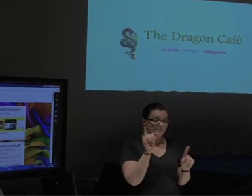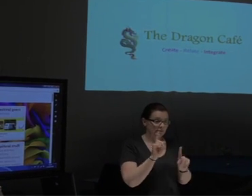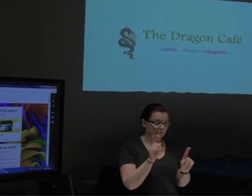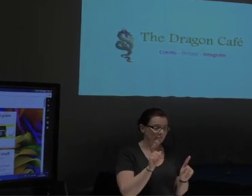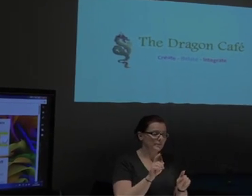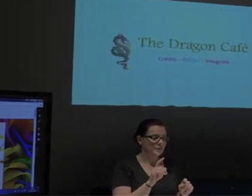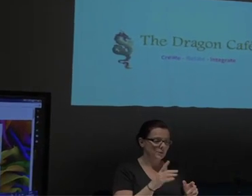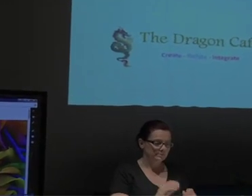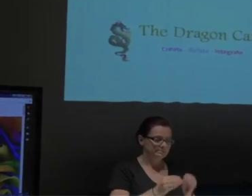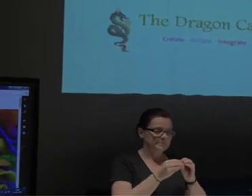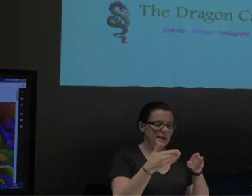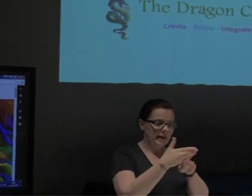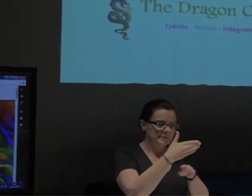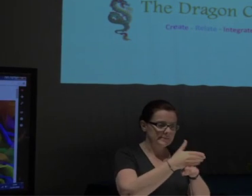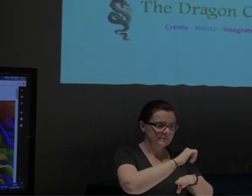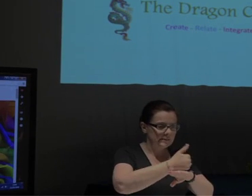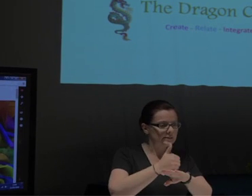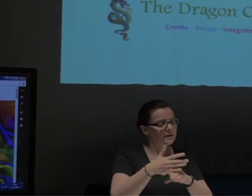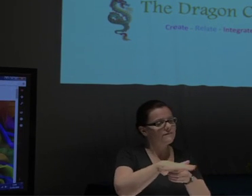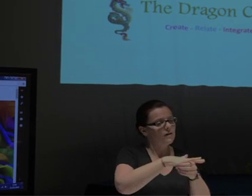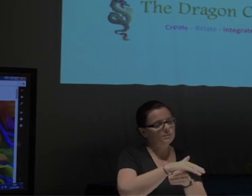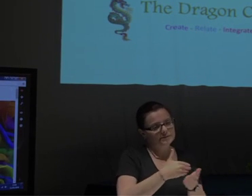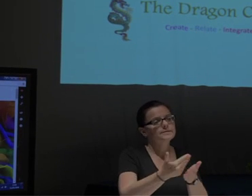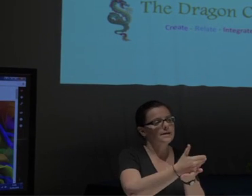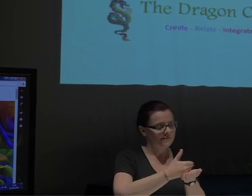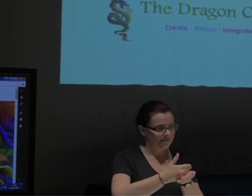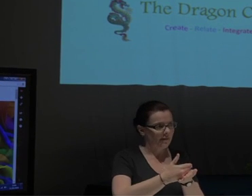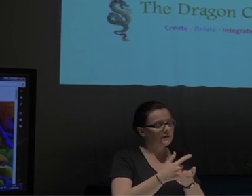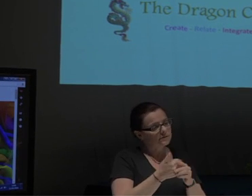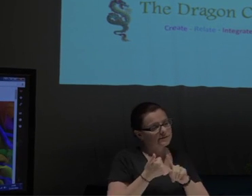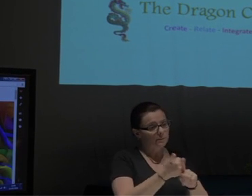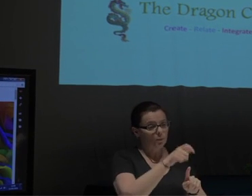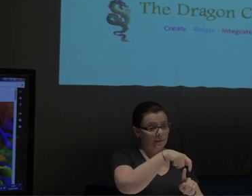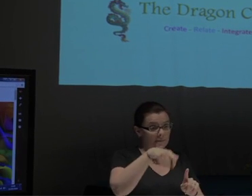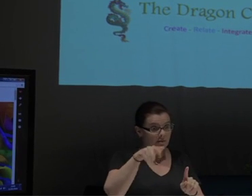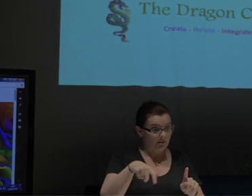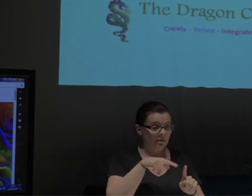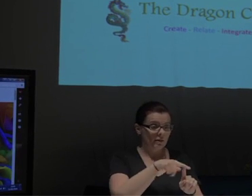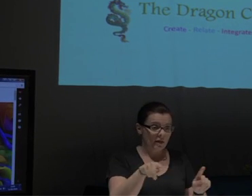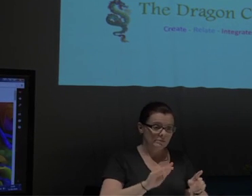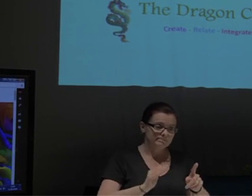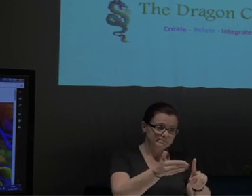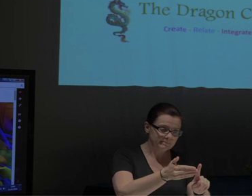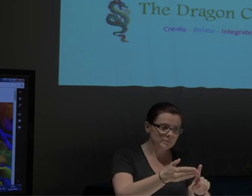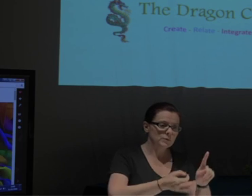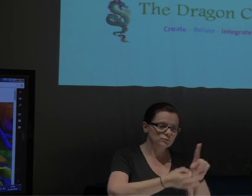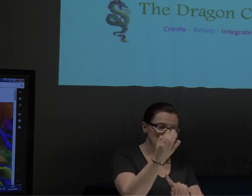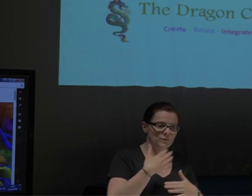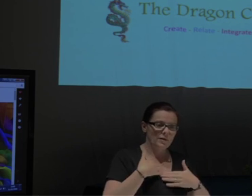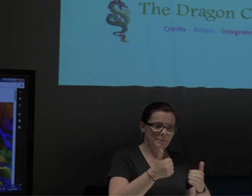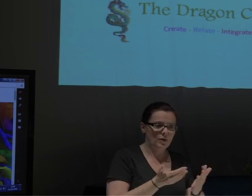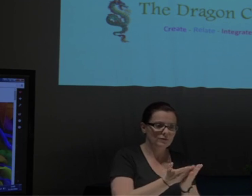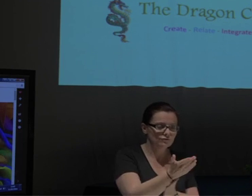creative activities and a safe environment which supports individuals on their journey to improve their well-being through